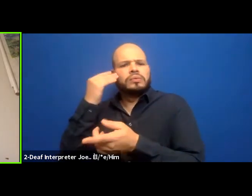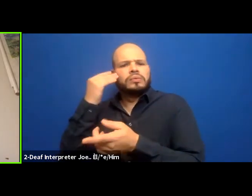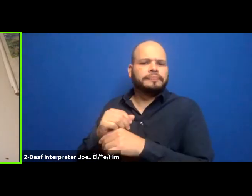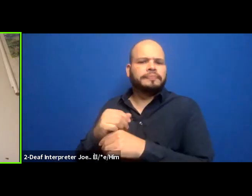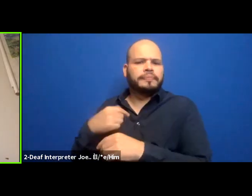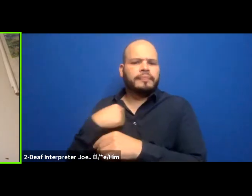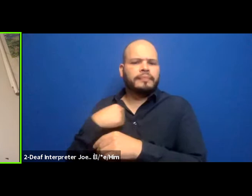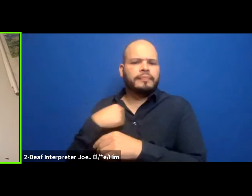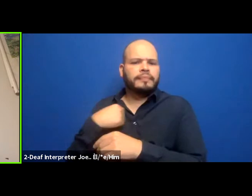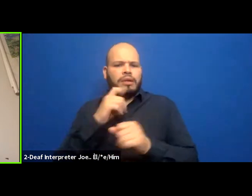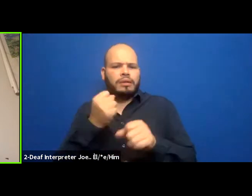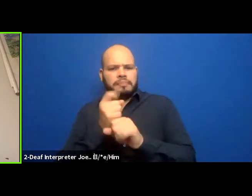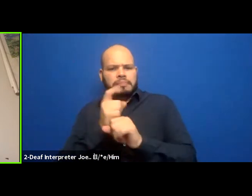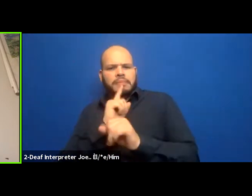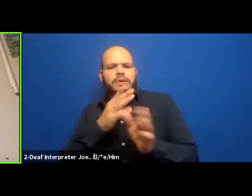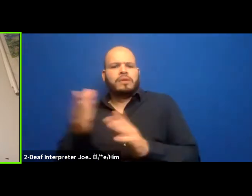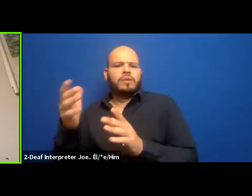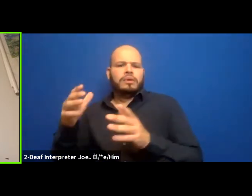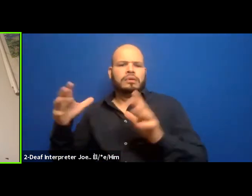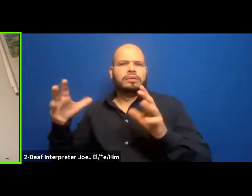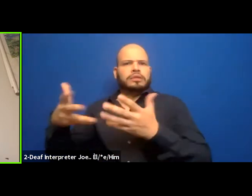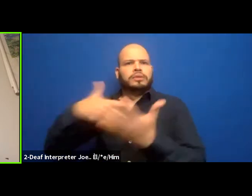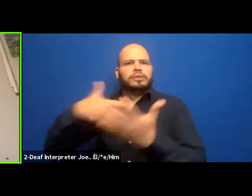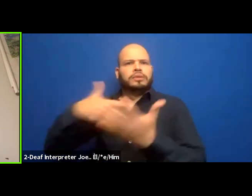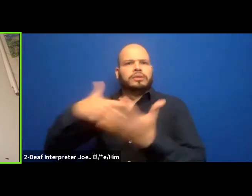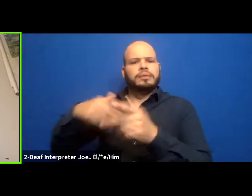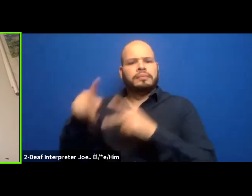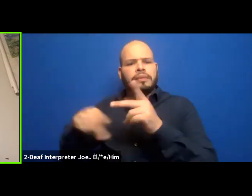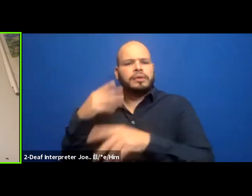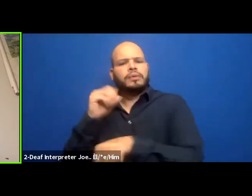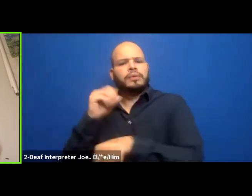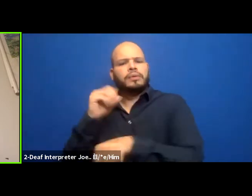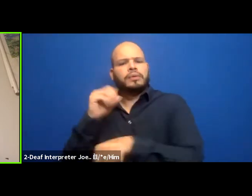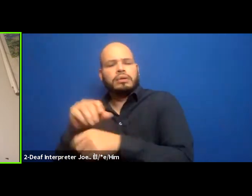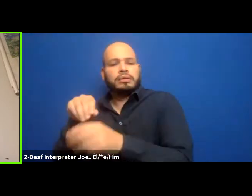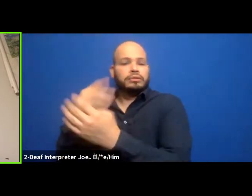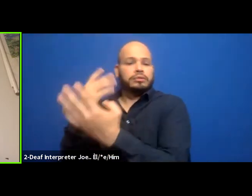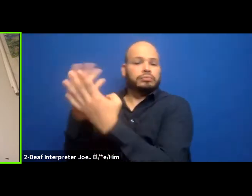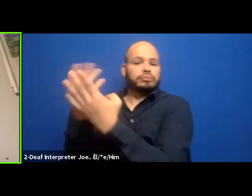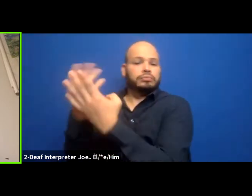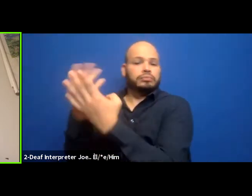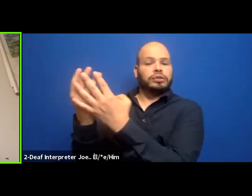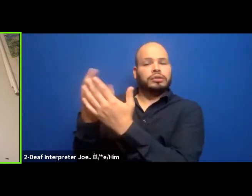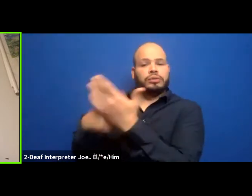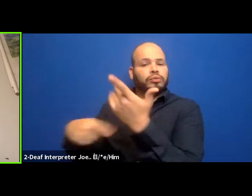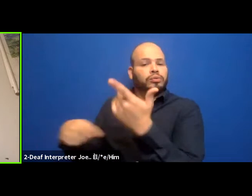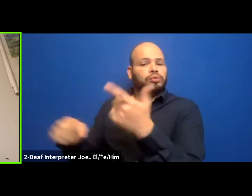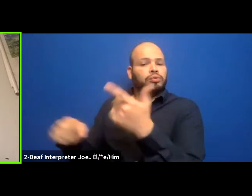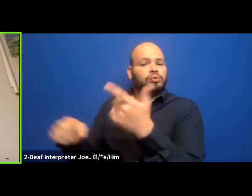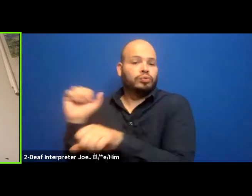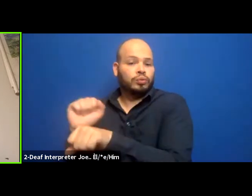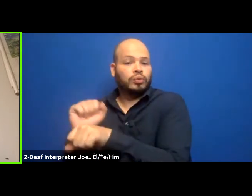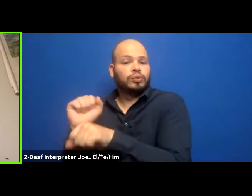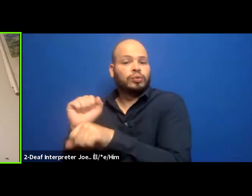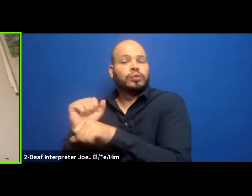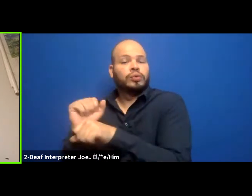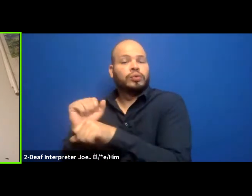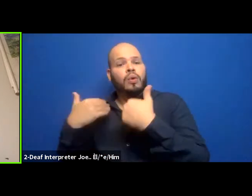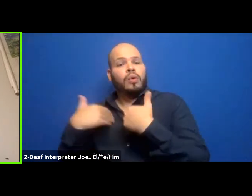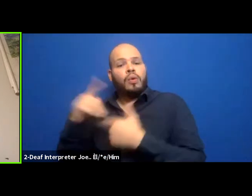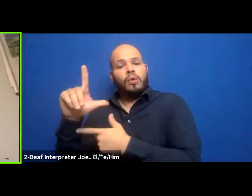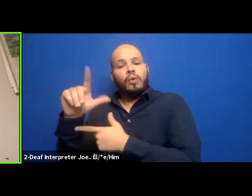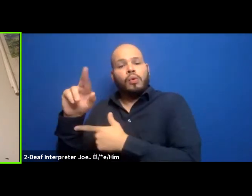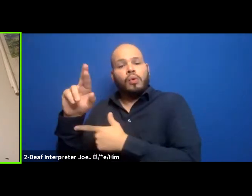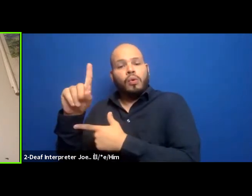and the Black Panthers and the Green Haven Think Tank and the Bedford Hill Sisters. And then really through